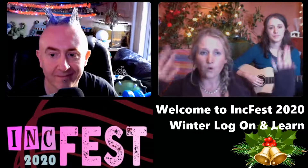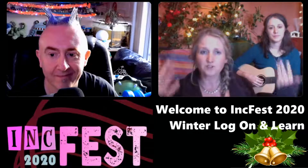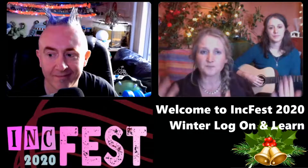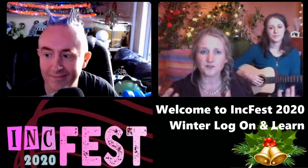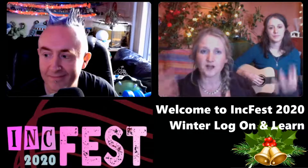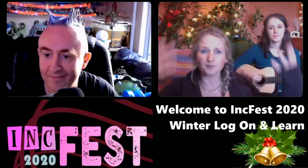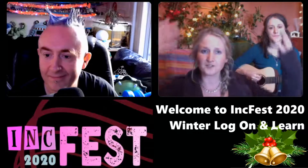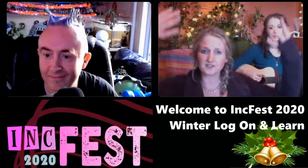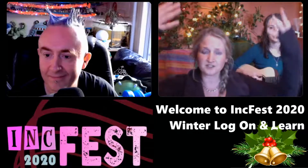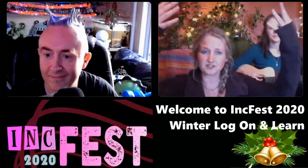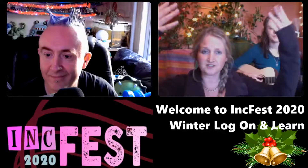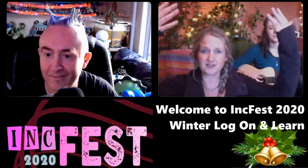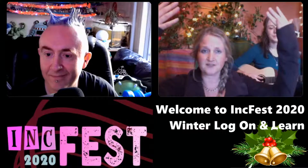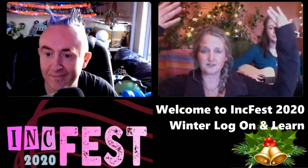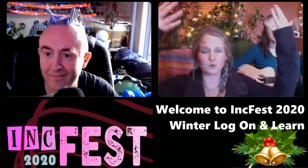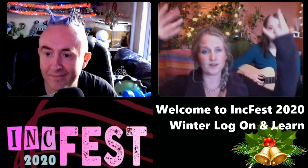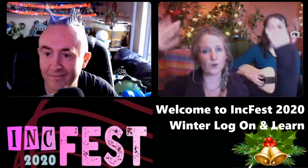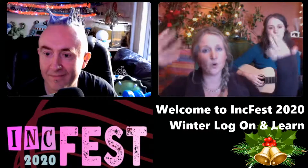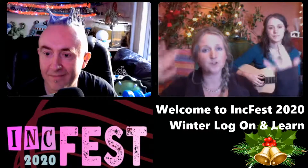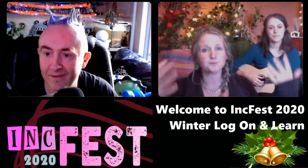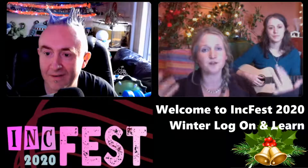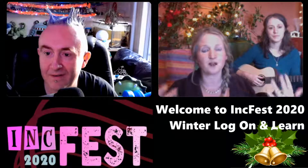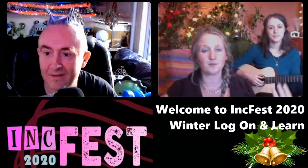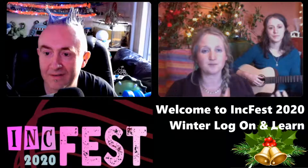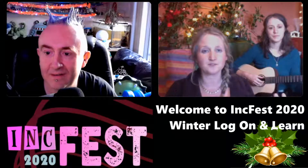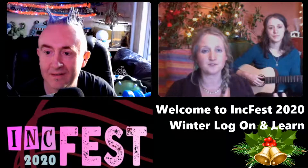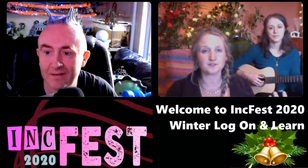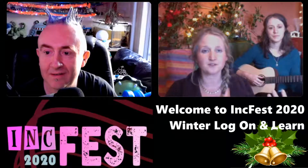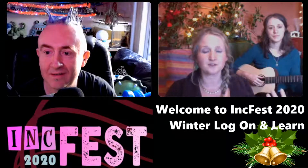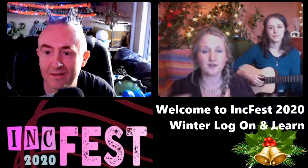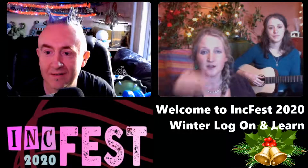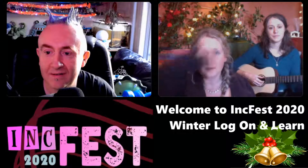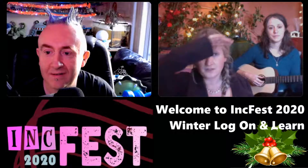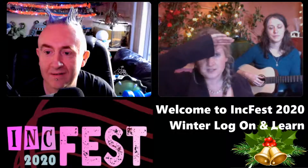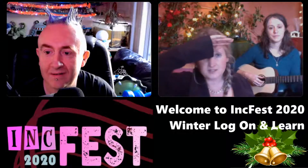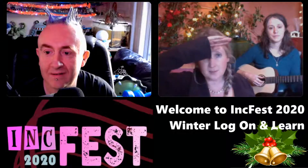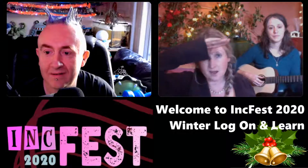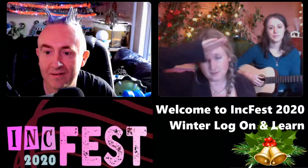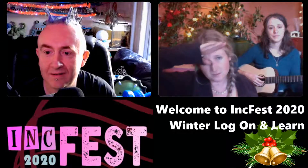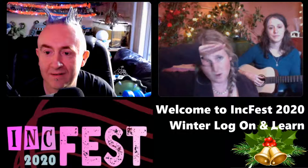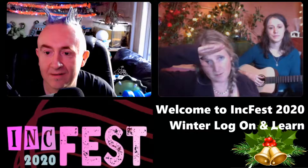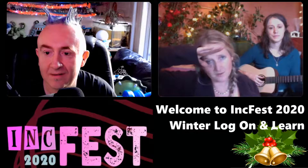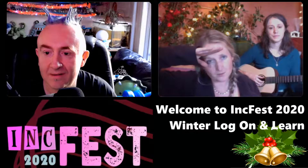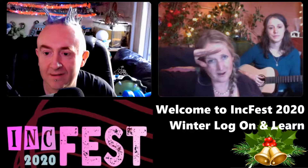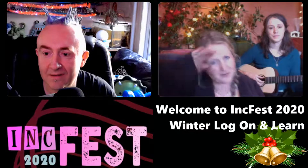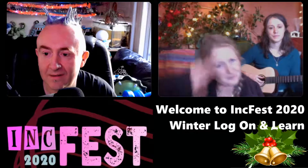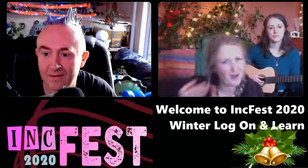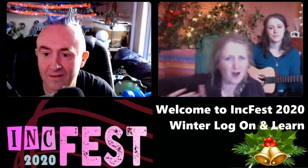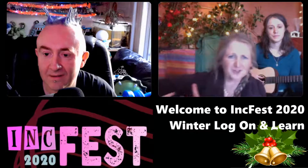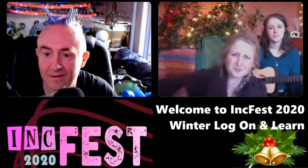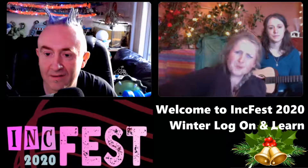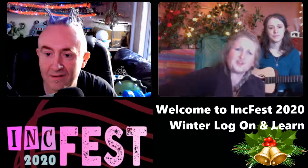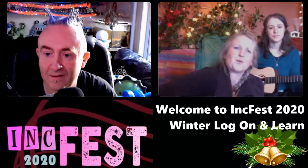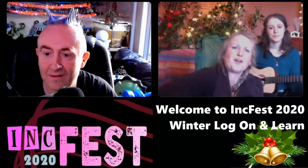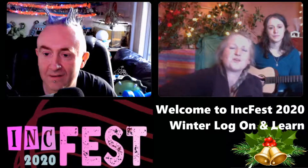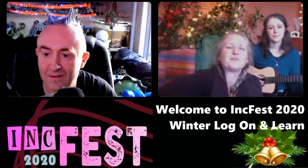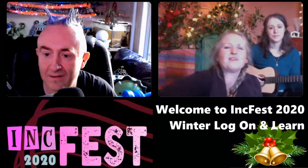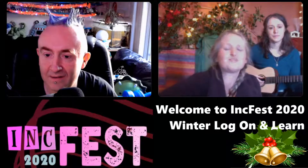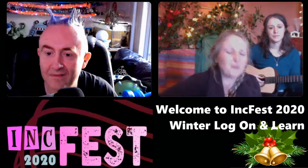autumn comes. So that's just the leaves falling. Autumn comes. The summer, it's wiping your brow, is past, push it away, it can be really dramatic,